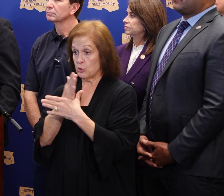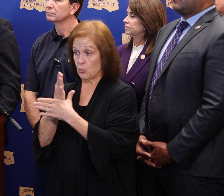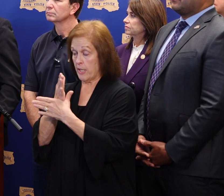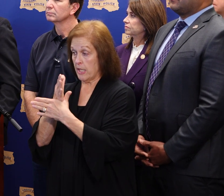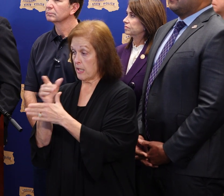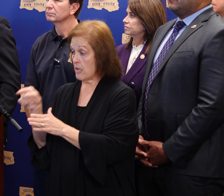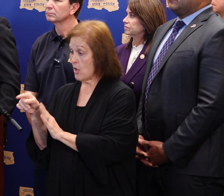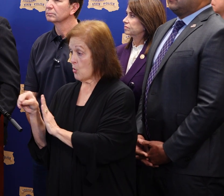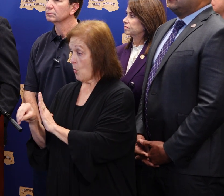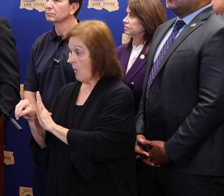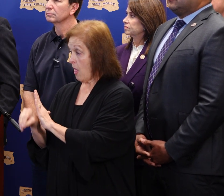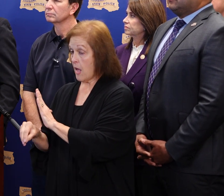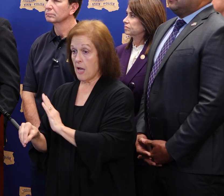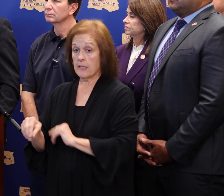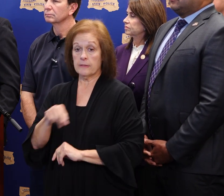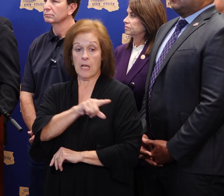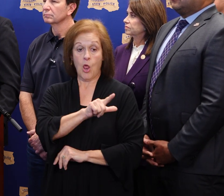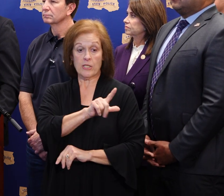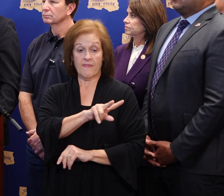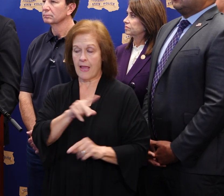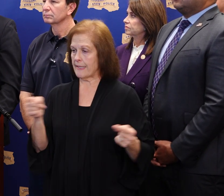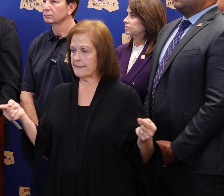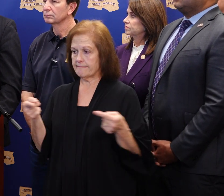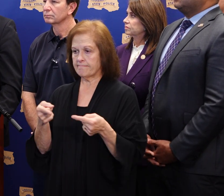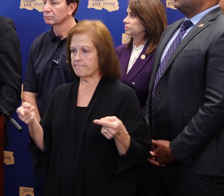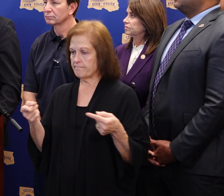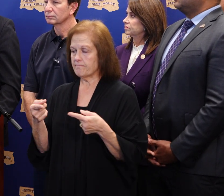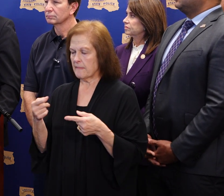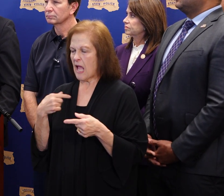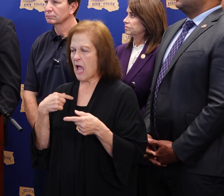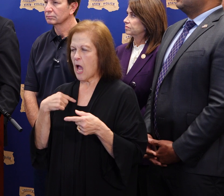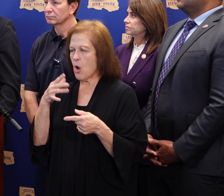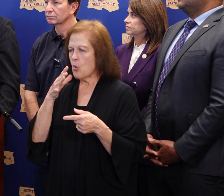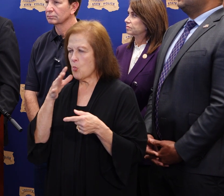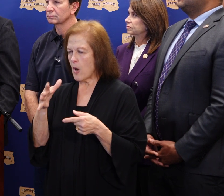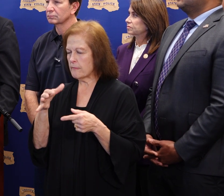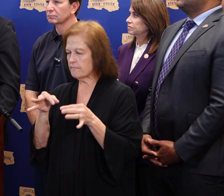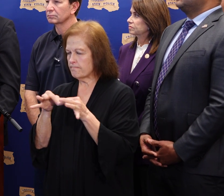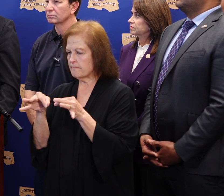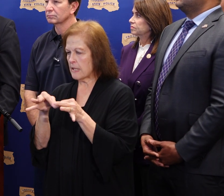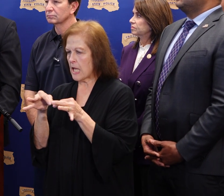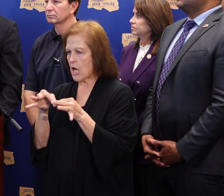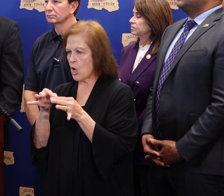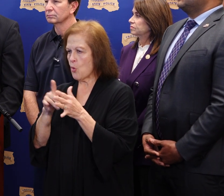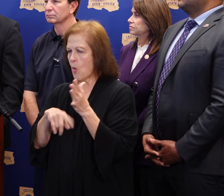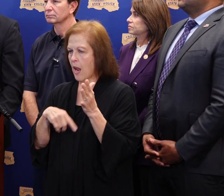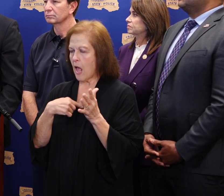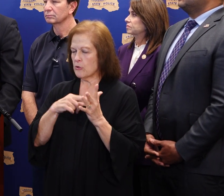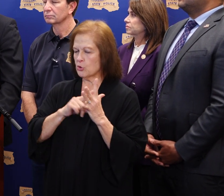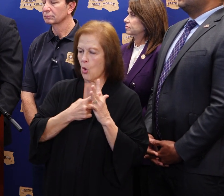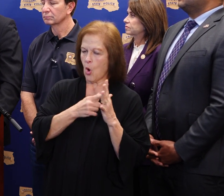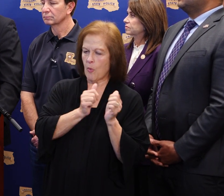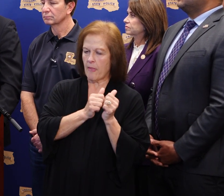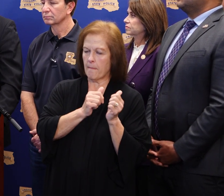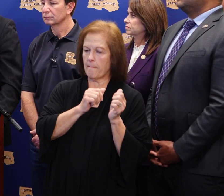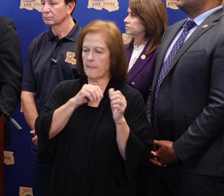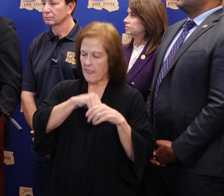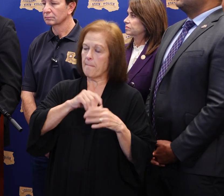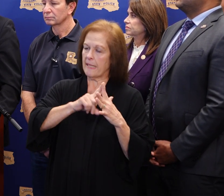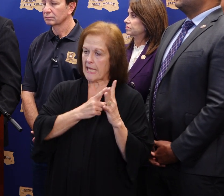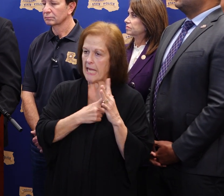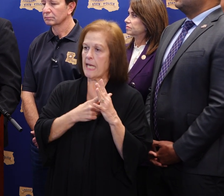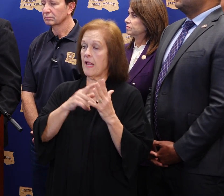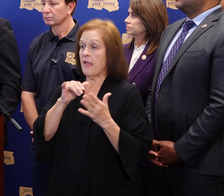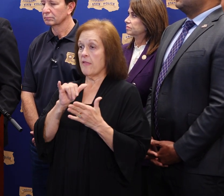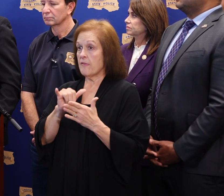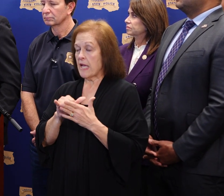Orleans and the one in Las Vegas. And again, I'll preface, as I close, I'll preface everything with what I started with in the beginning, which was this